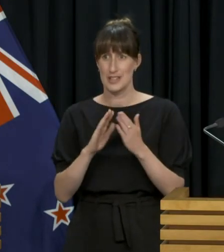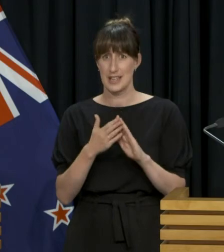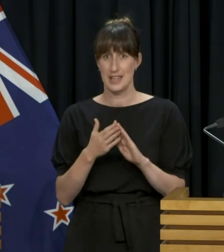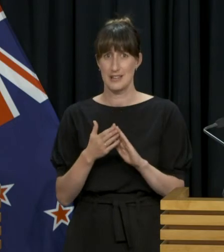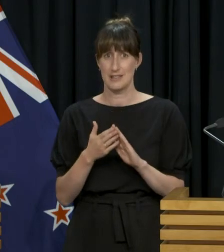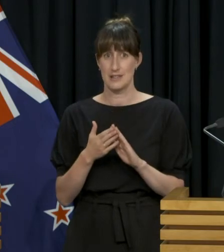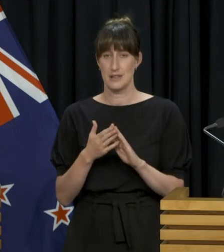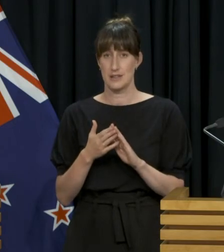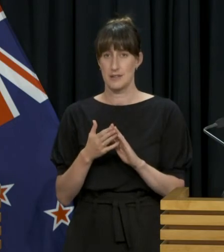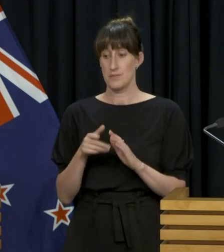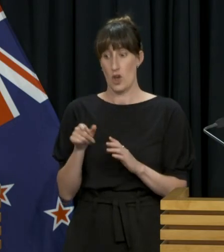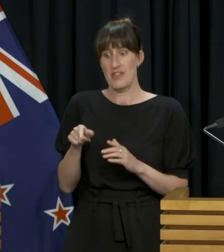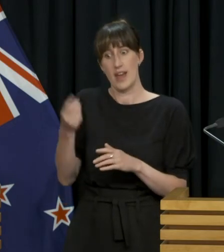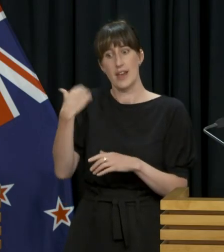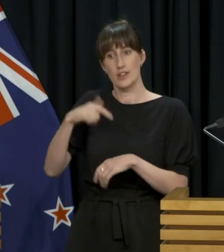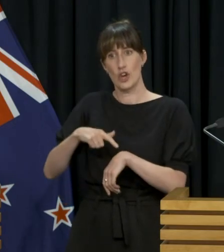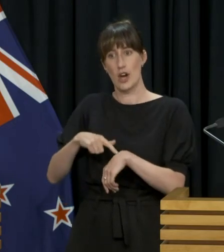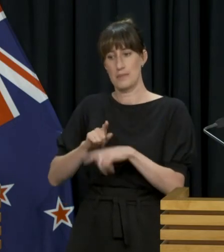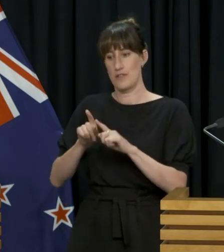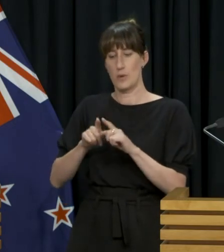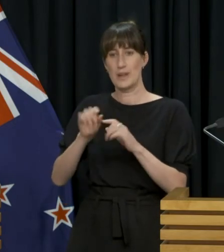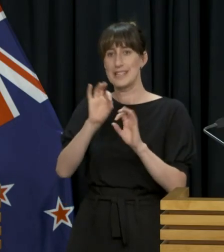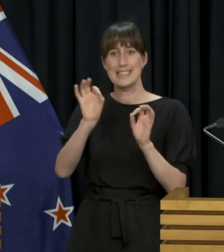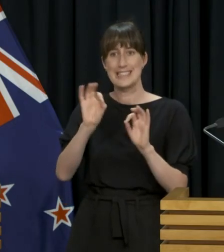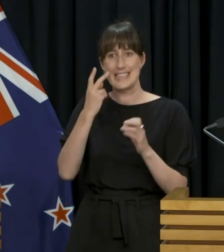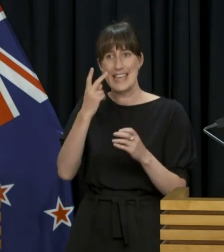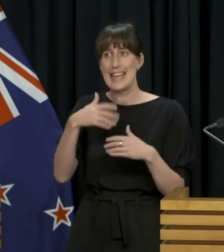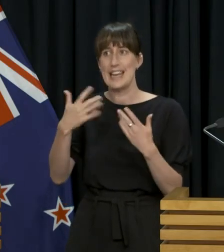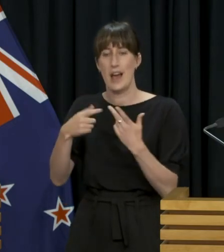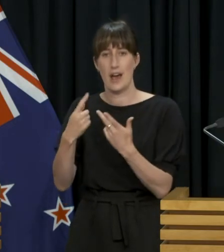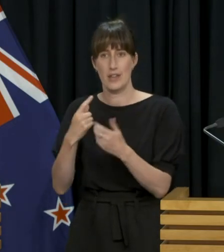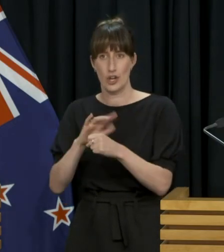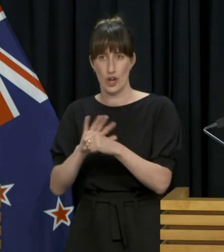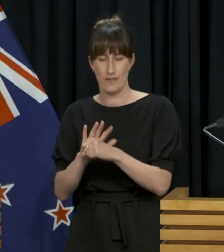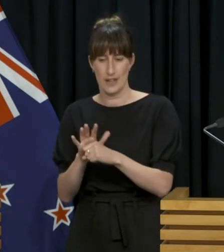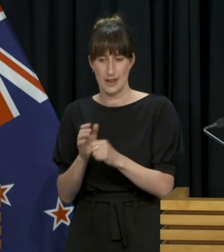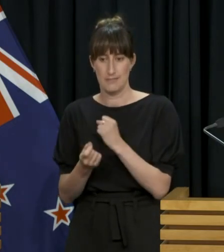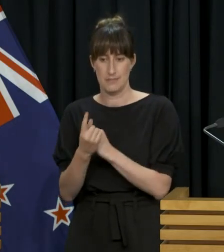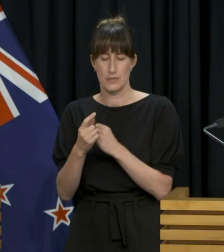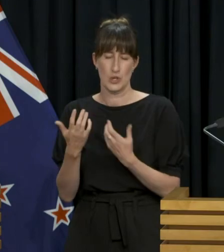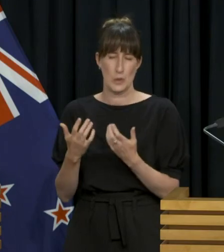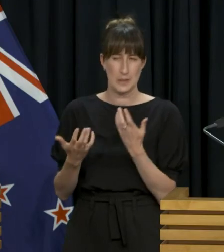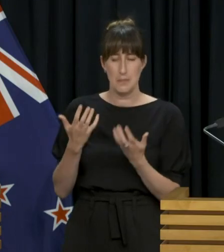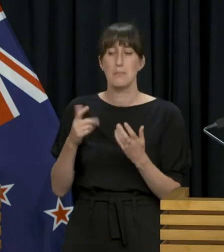important, and so that's why that has been pursued. We'll come back to Tova. During the August